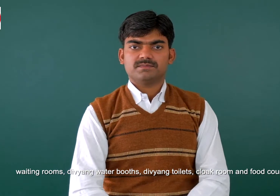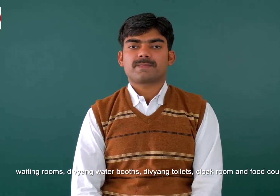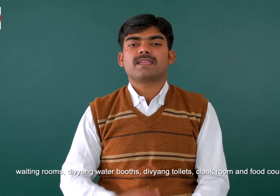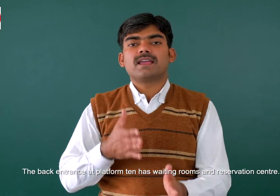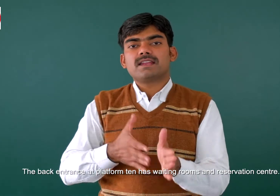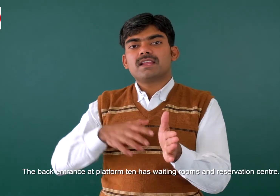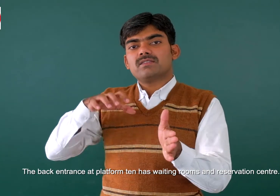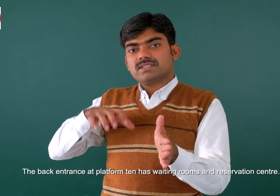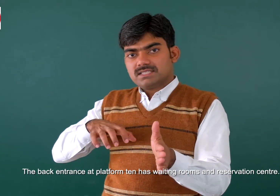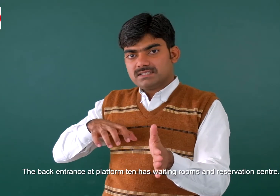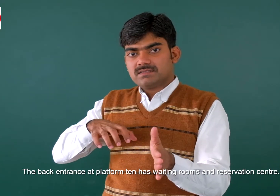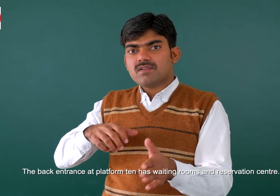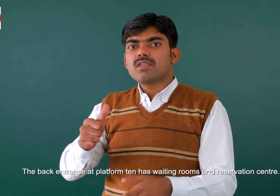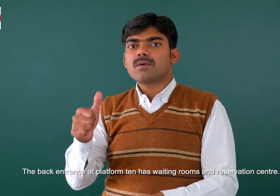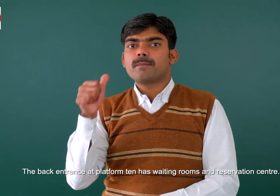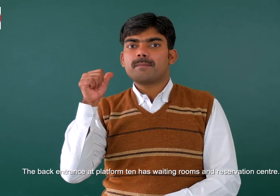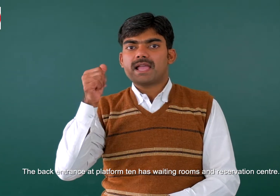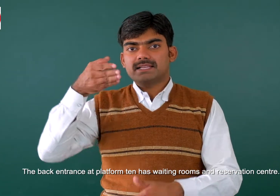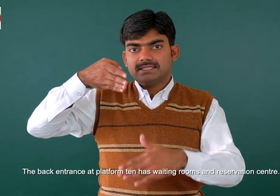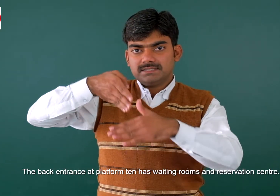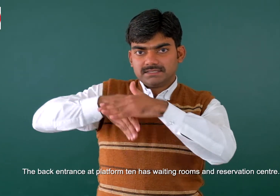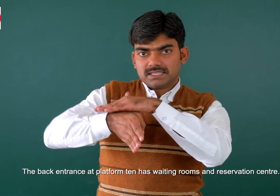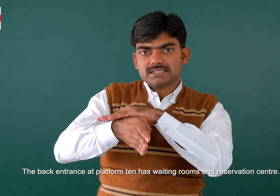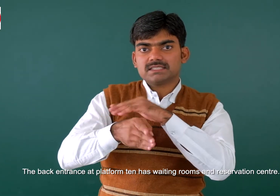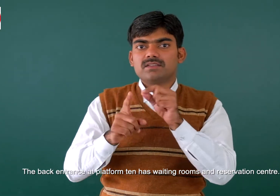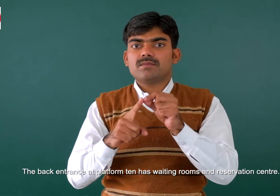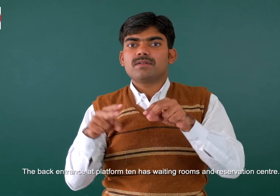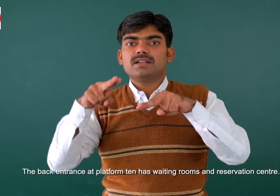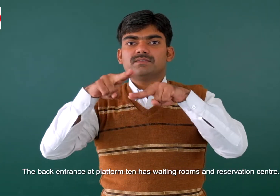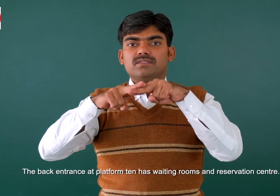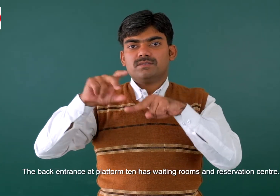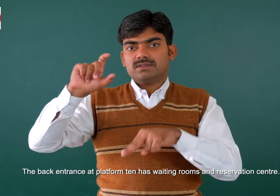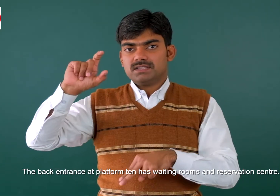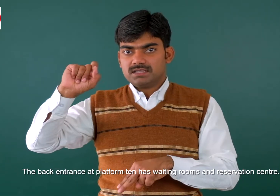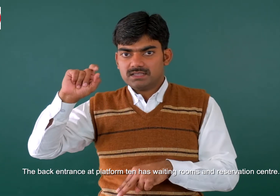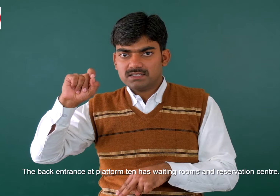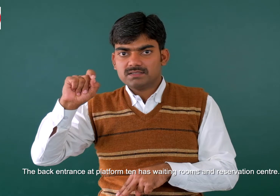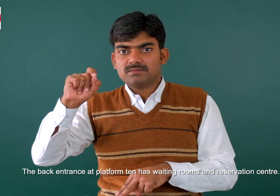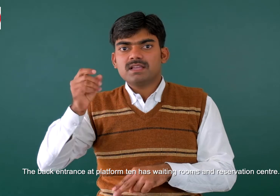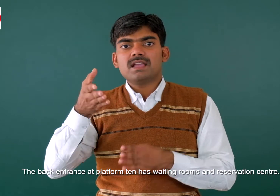The back entrance at platform 10 has waiting rooms and reservation centre.